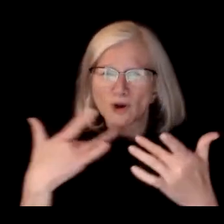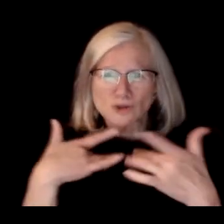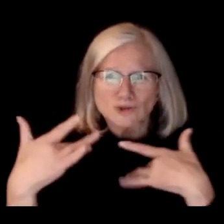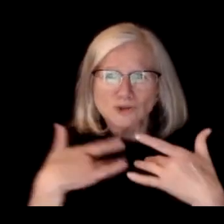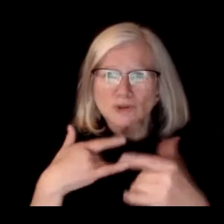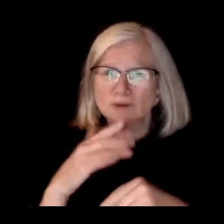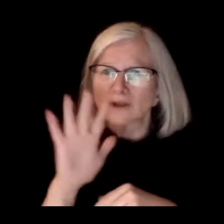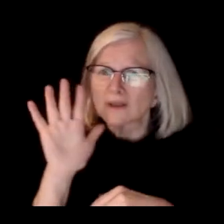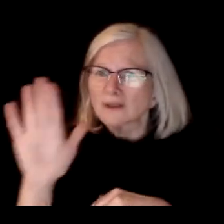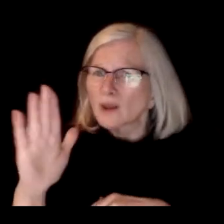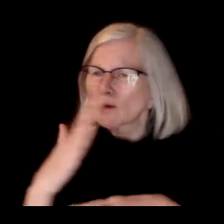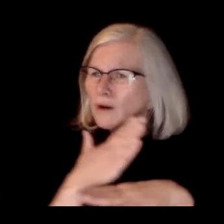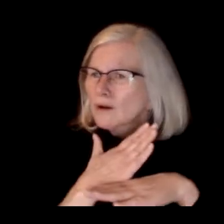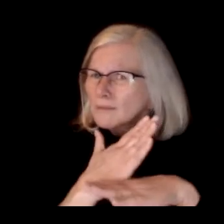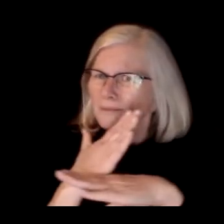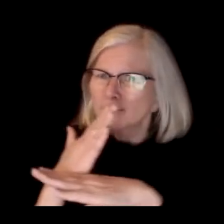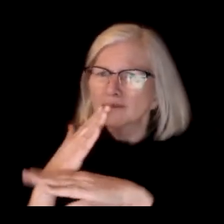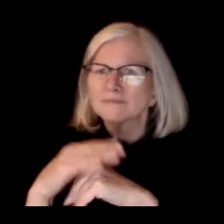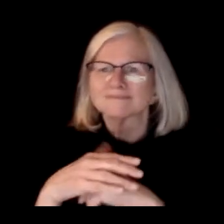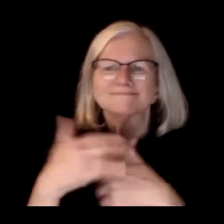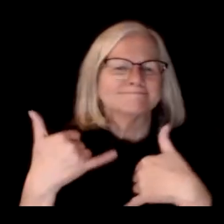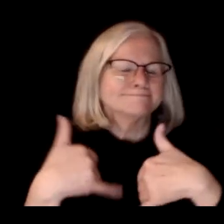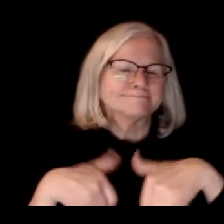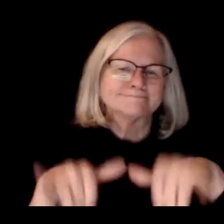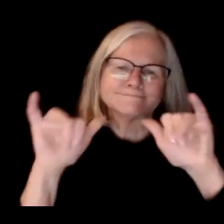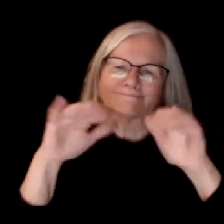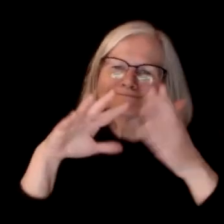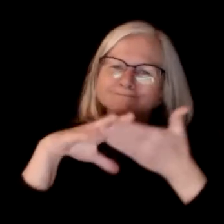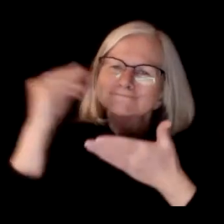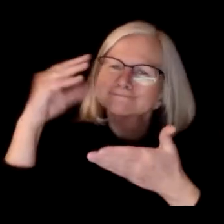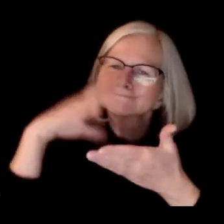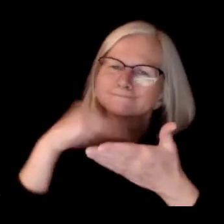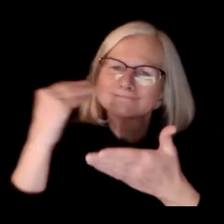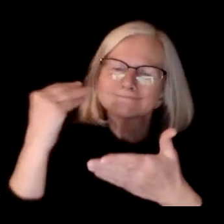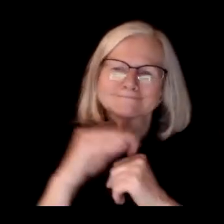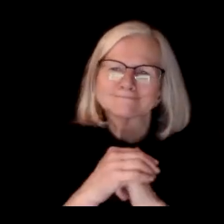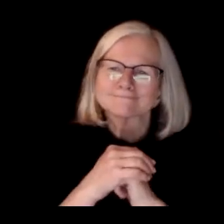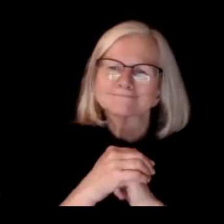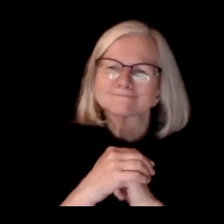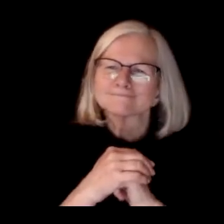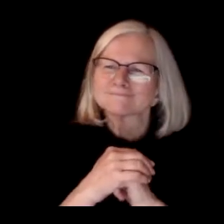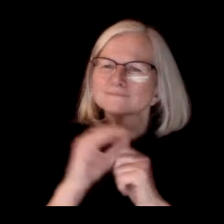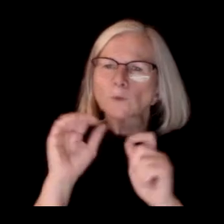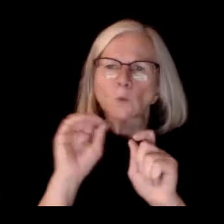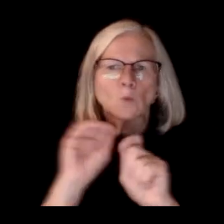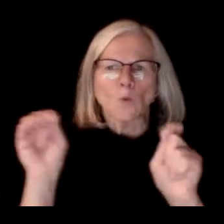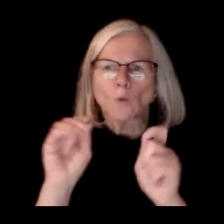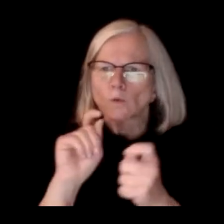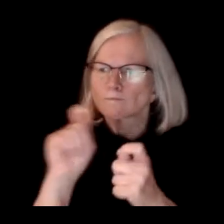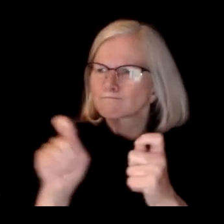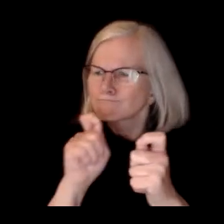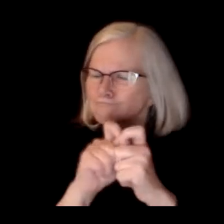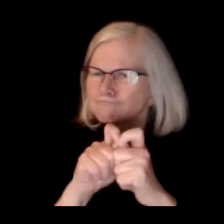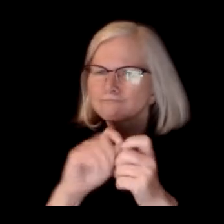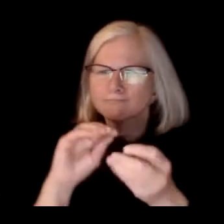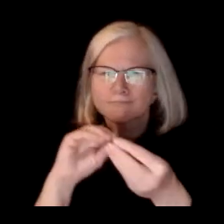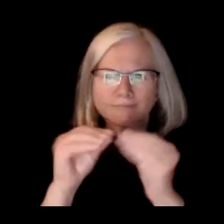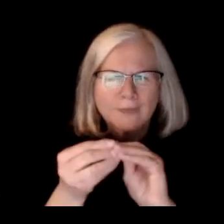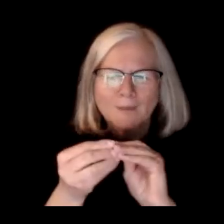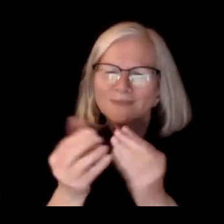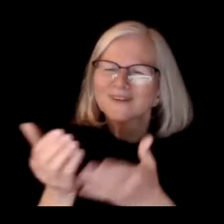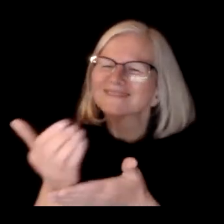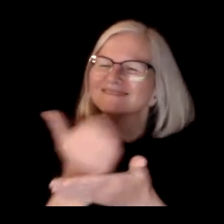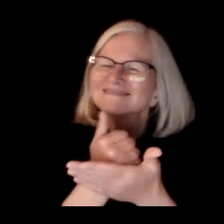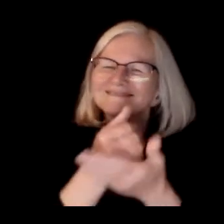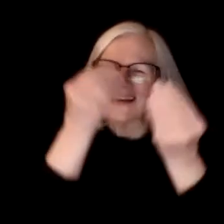more about that. And I don't have really quantified data for you on that just yet in terms of